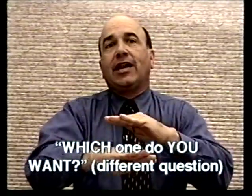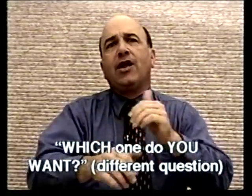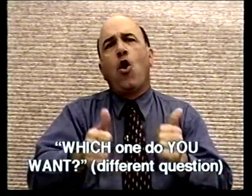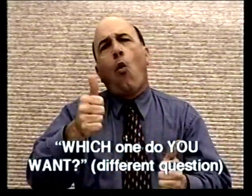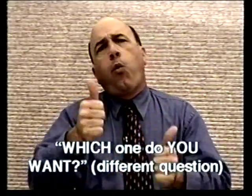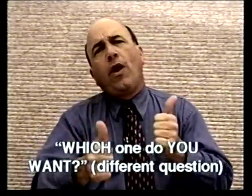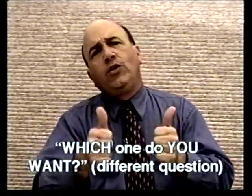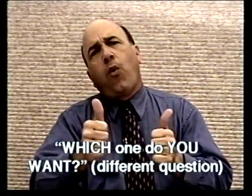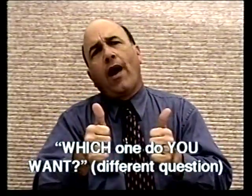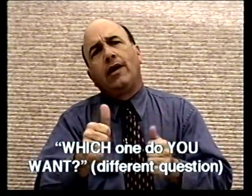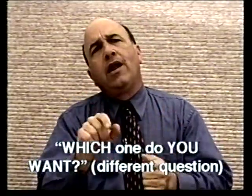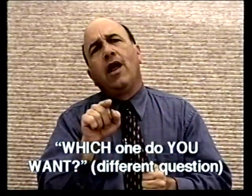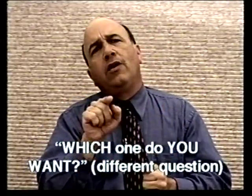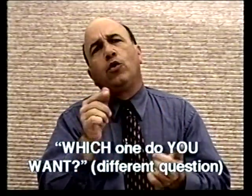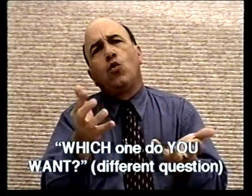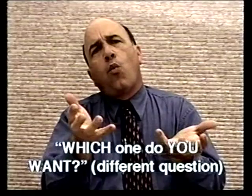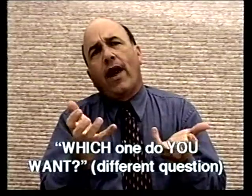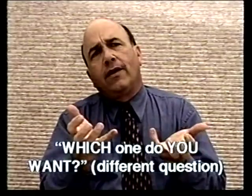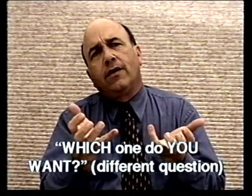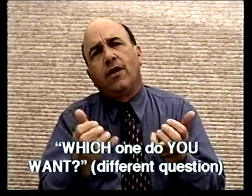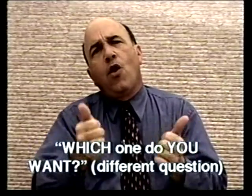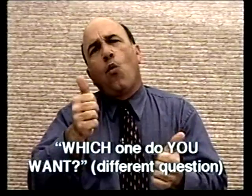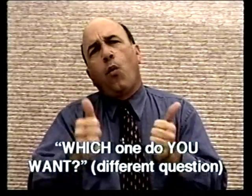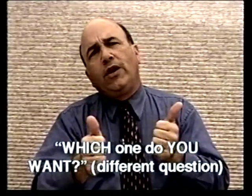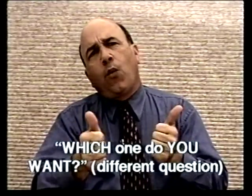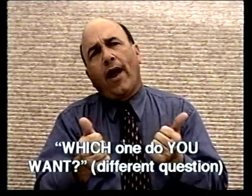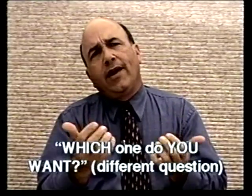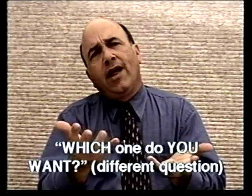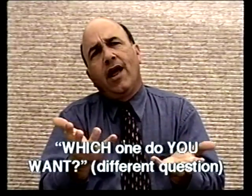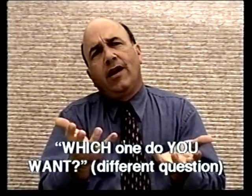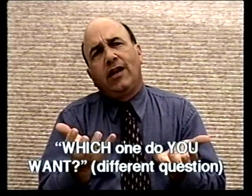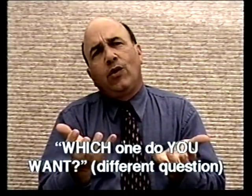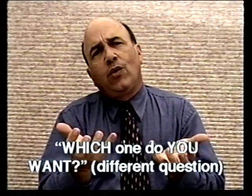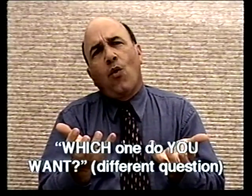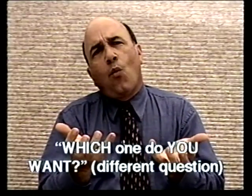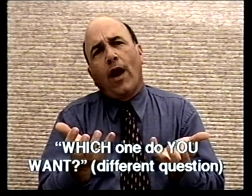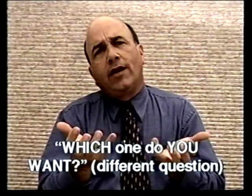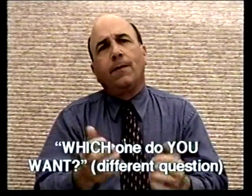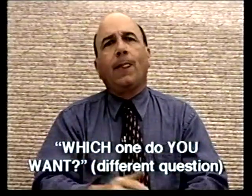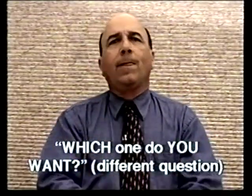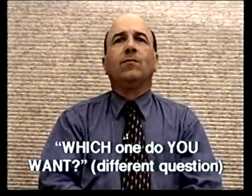basically, which one do you want? Which one do you want?